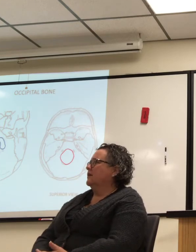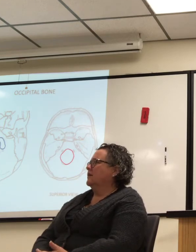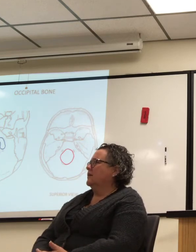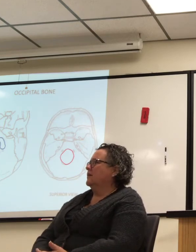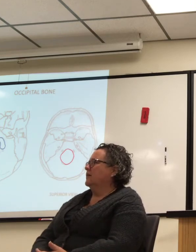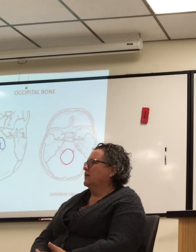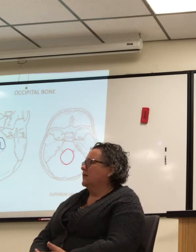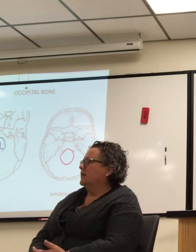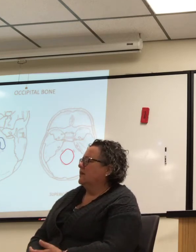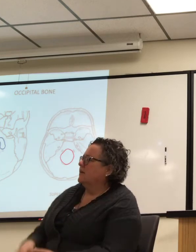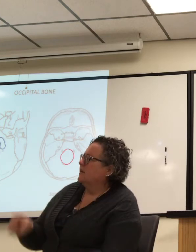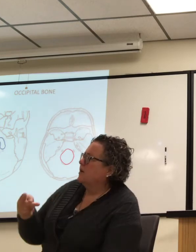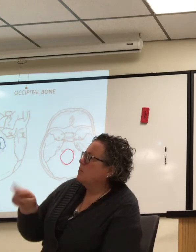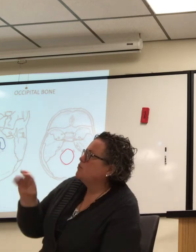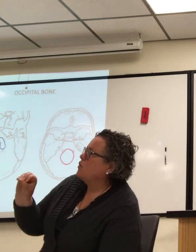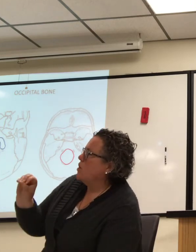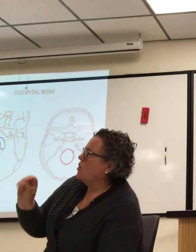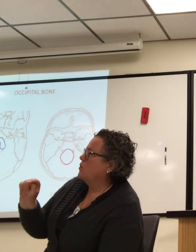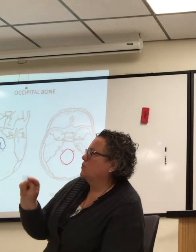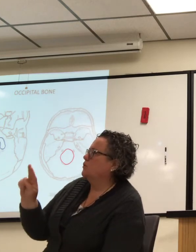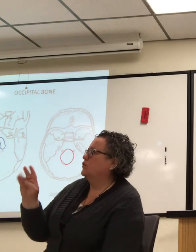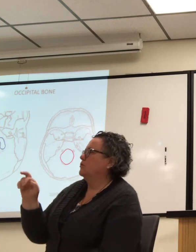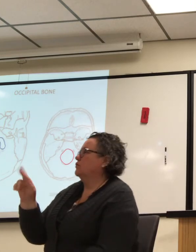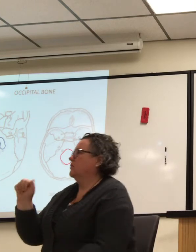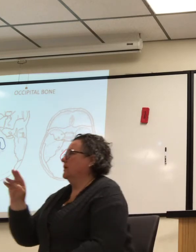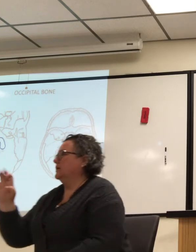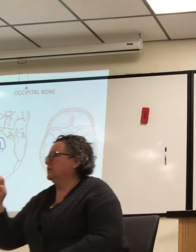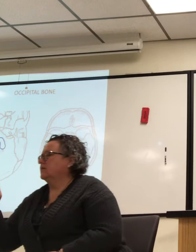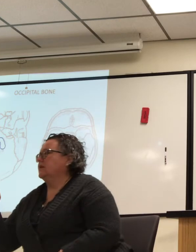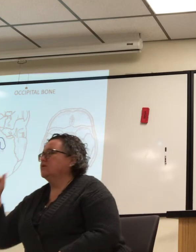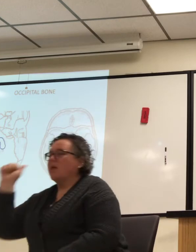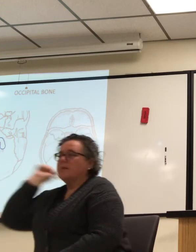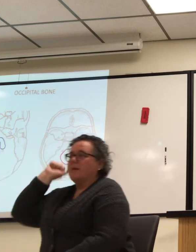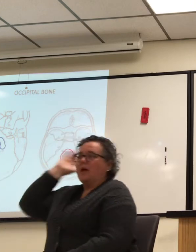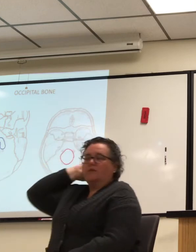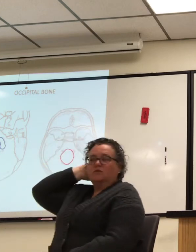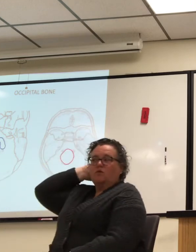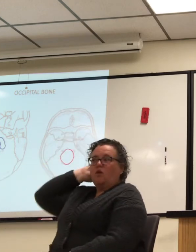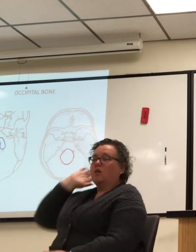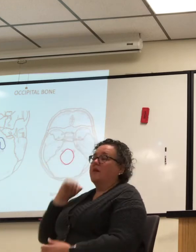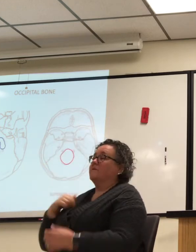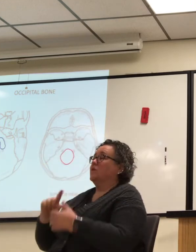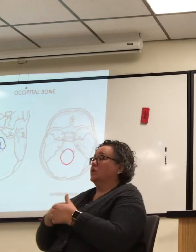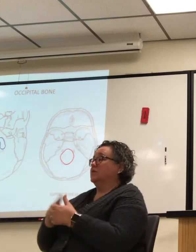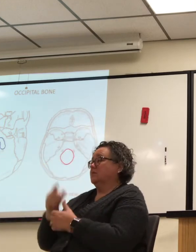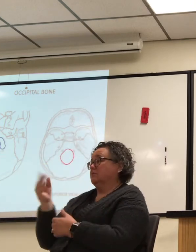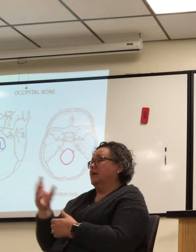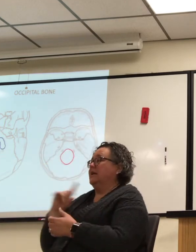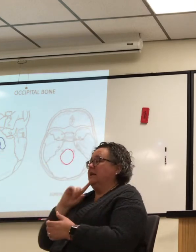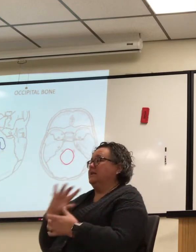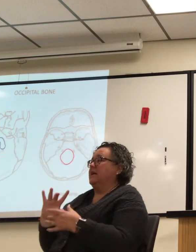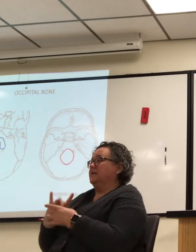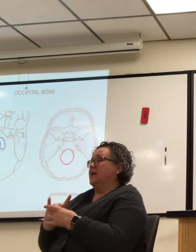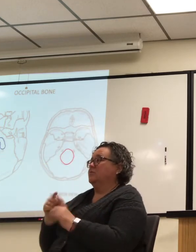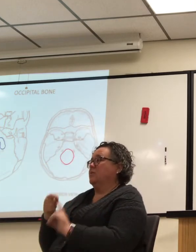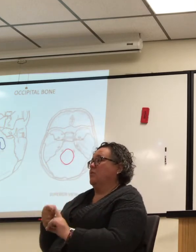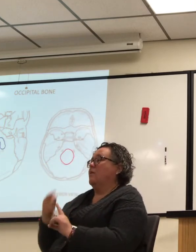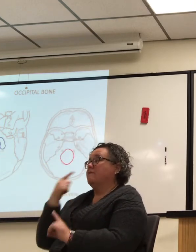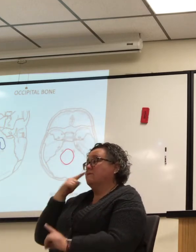It's a little bump on the back of your skull. I'll kind of like bubble it in. First, let me tell you, it's an attachment point for